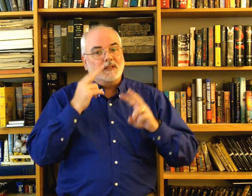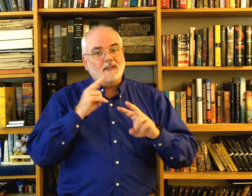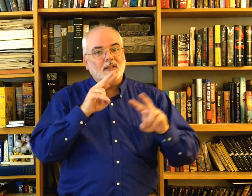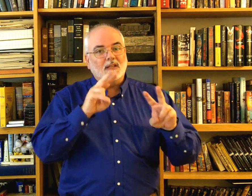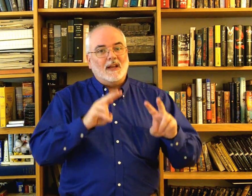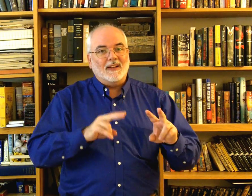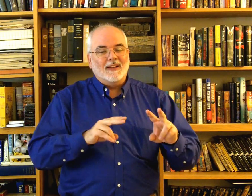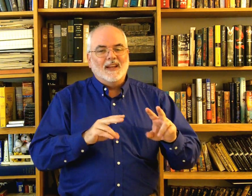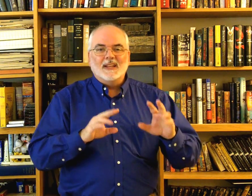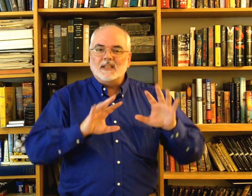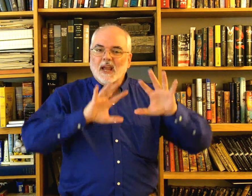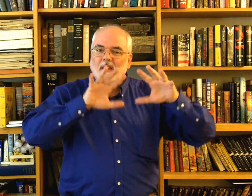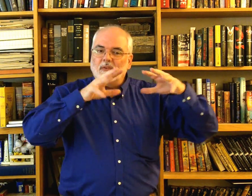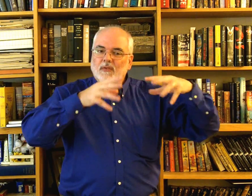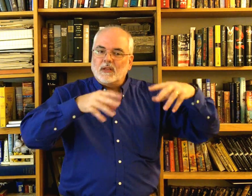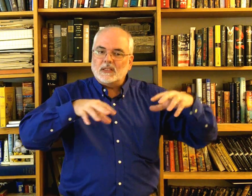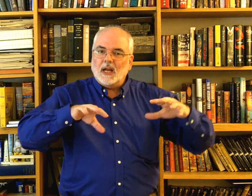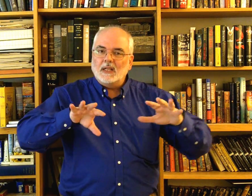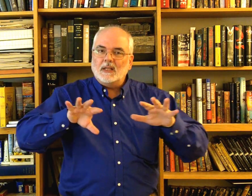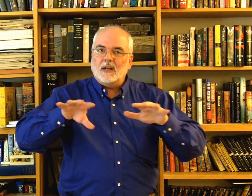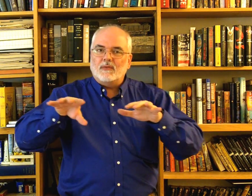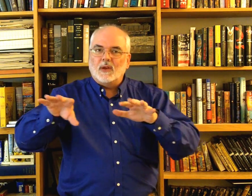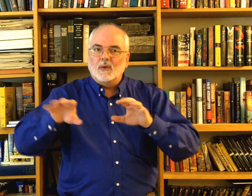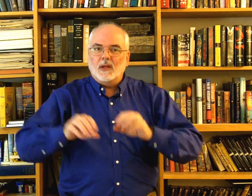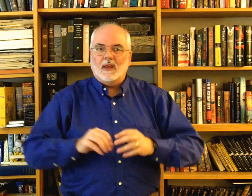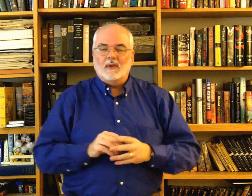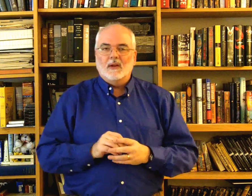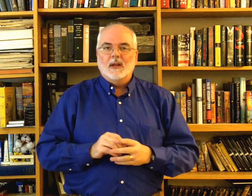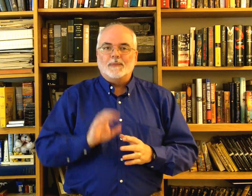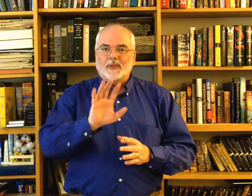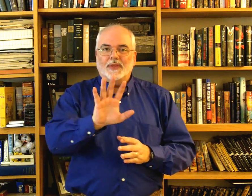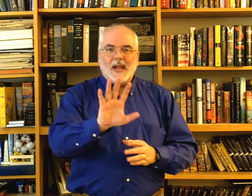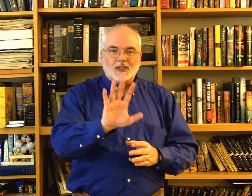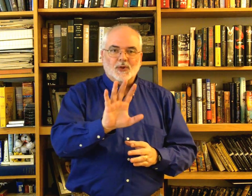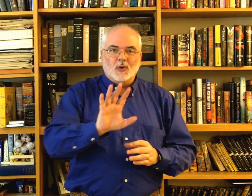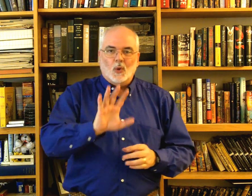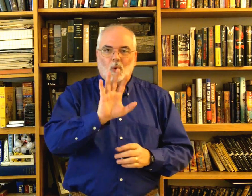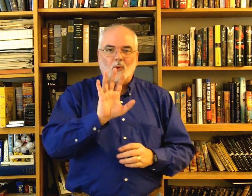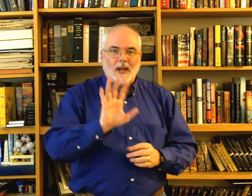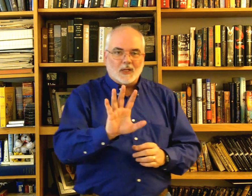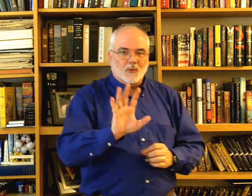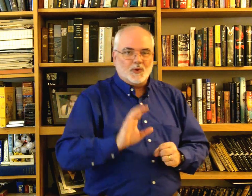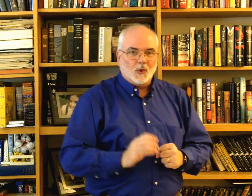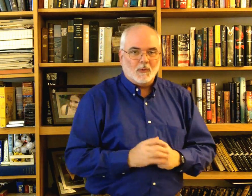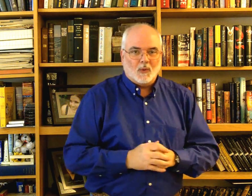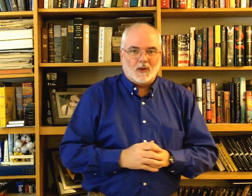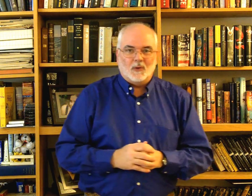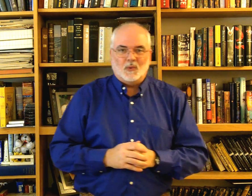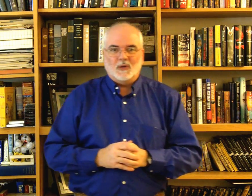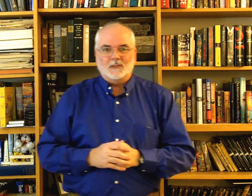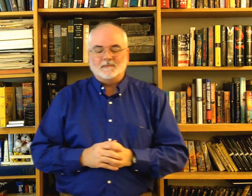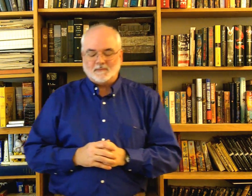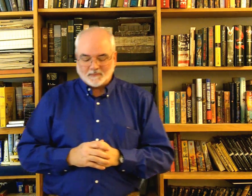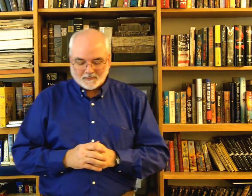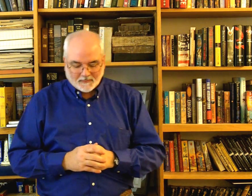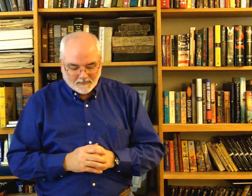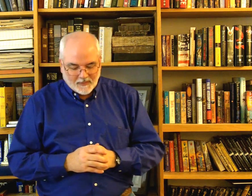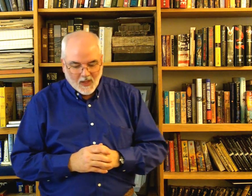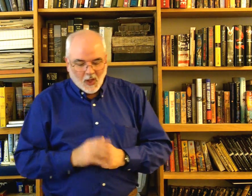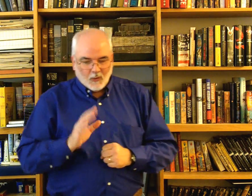the sight. See how the signs kind of flow together? That's your goal. That's what you're going to be working towards. With